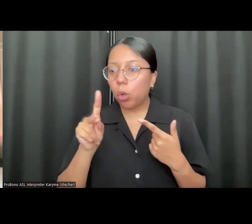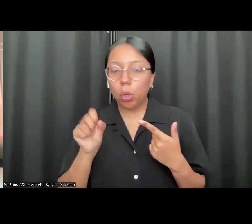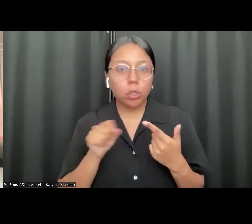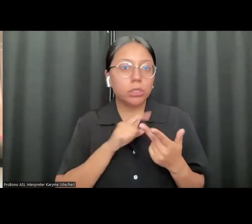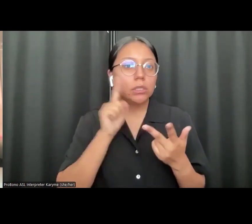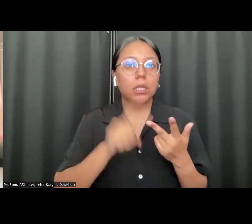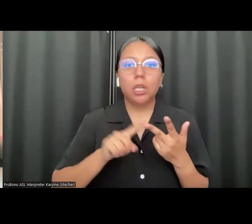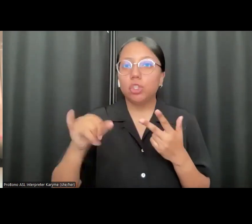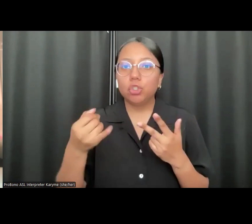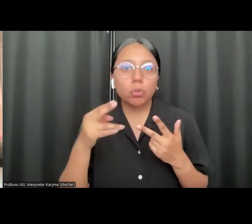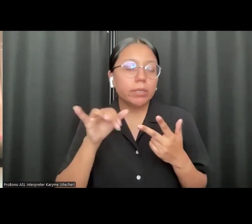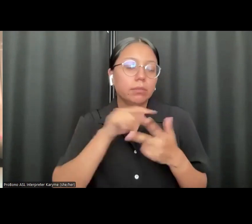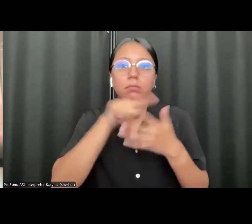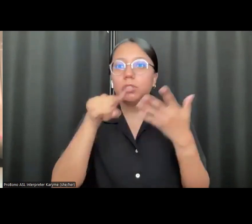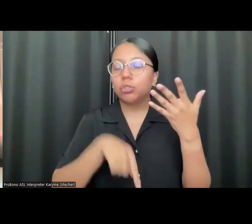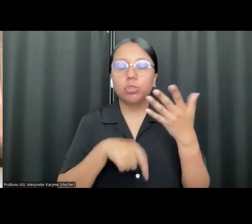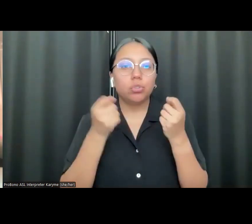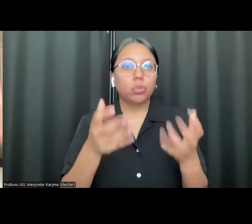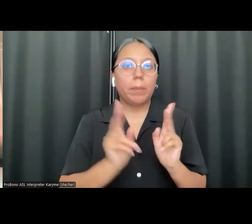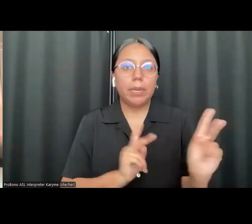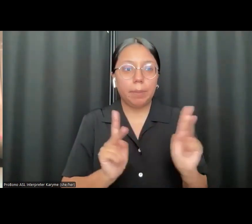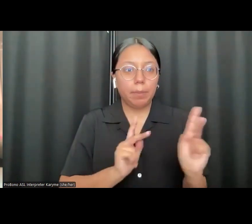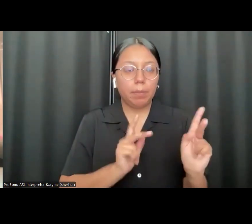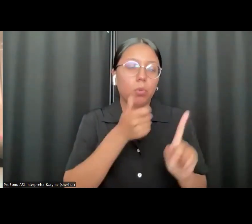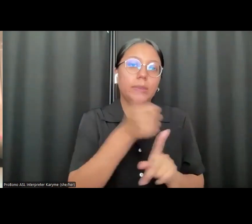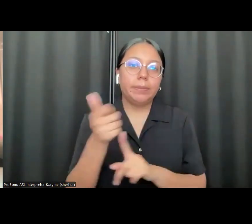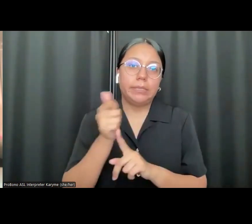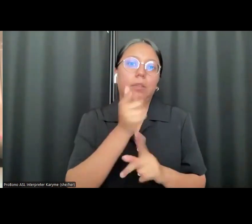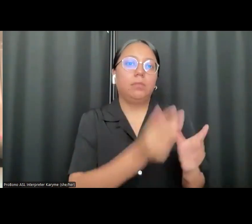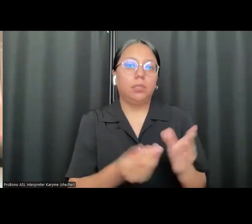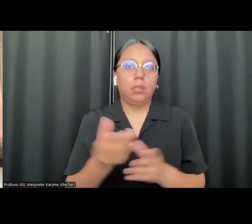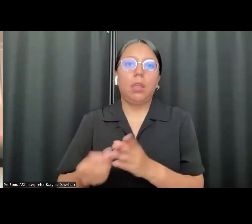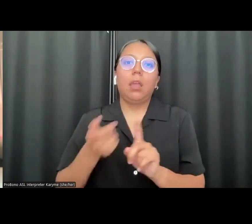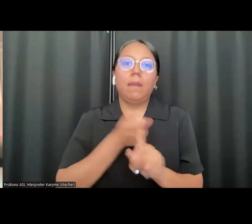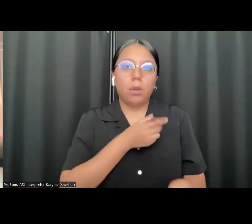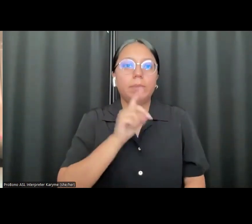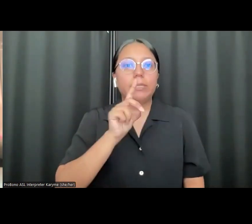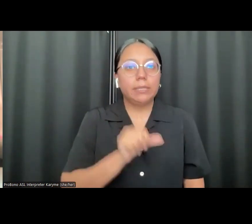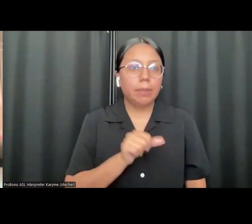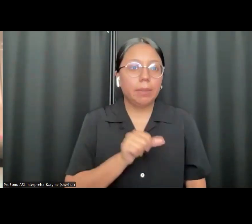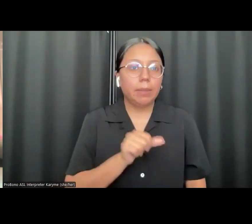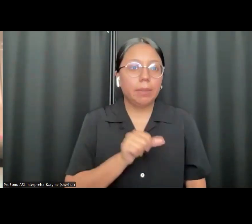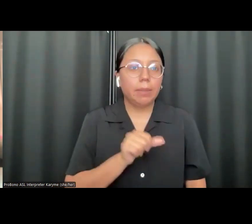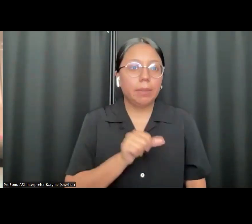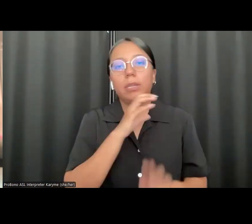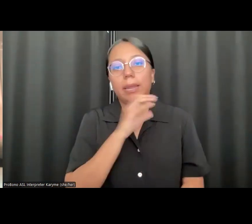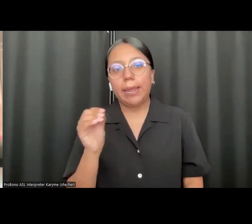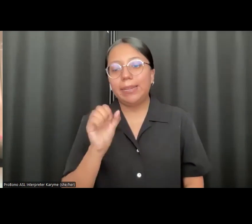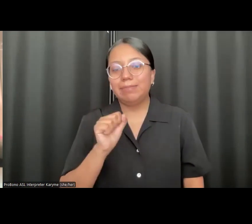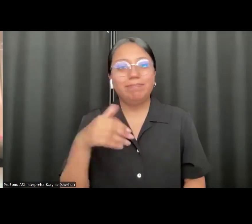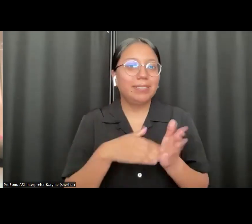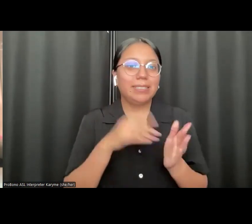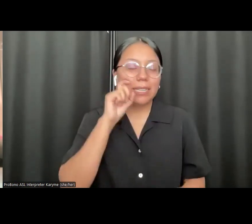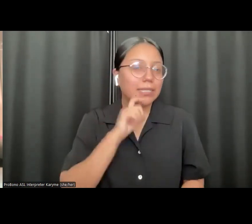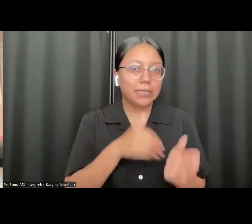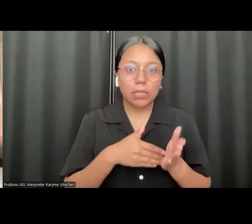who died at intersections of racism and ableism and sexism and all kinds of things. Um,